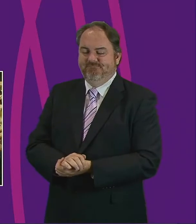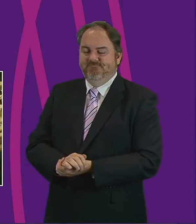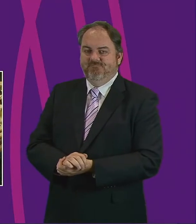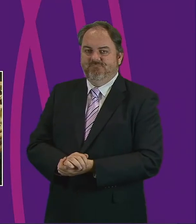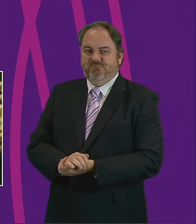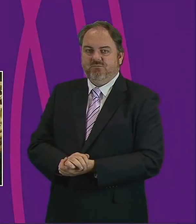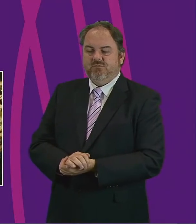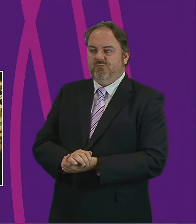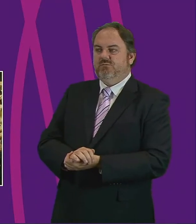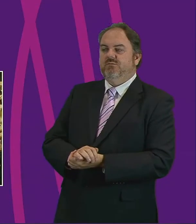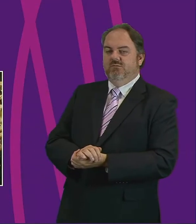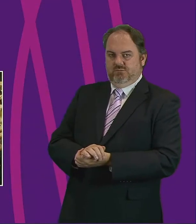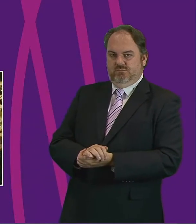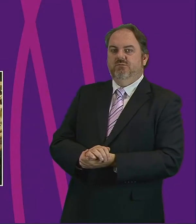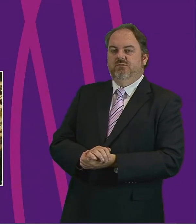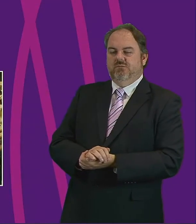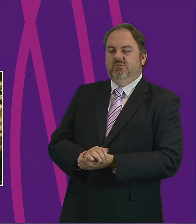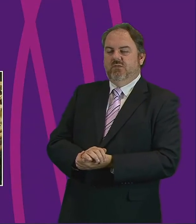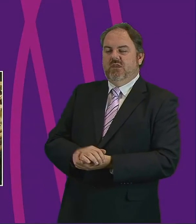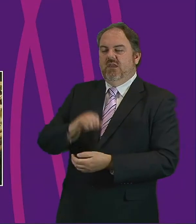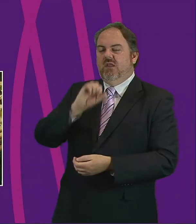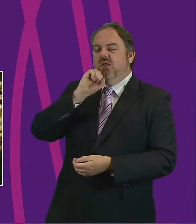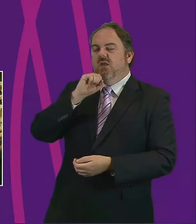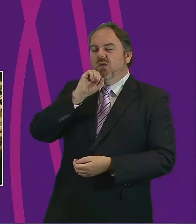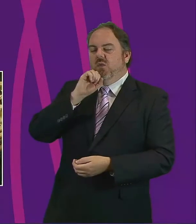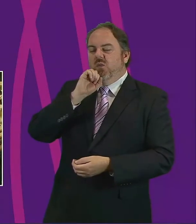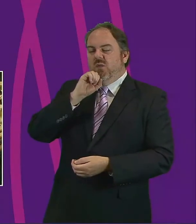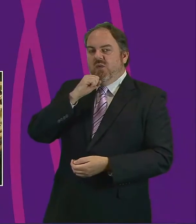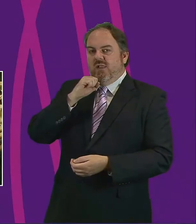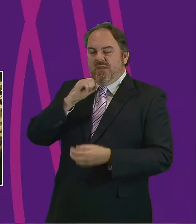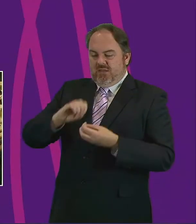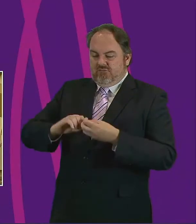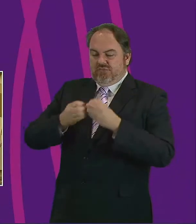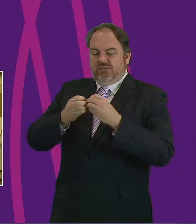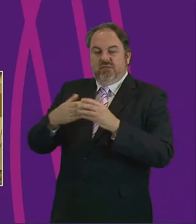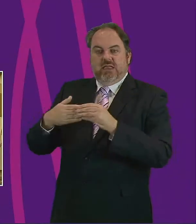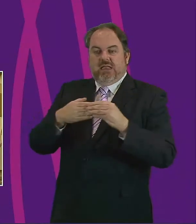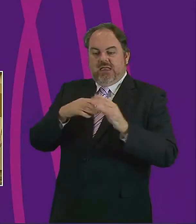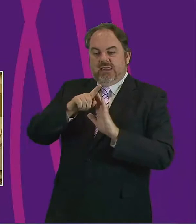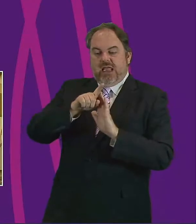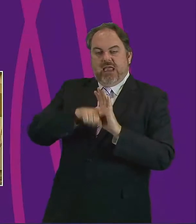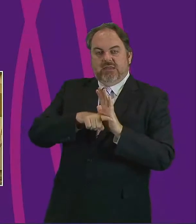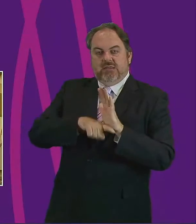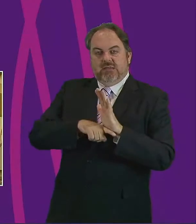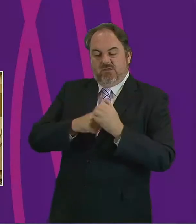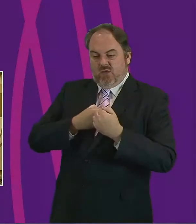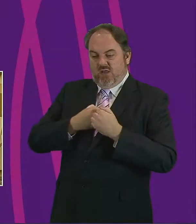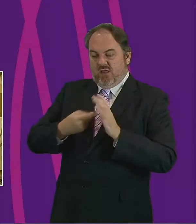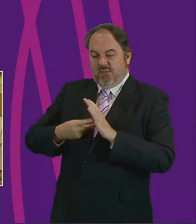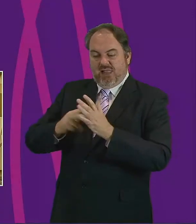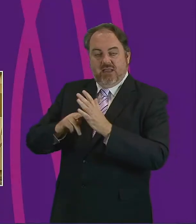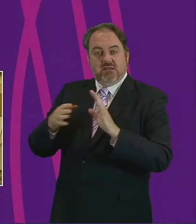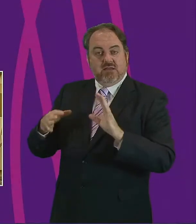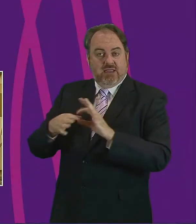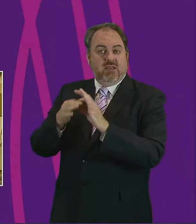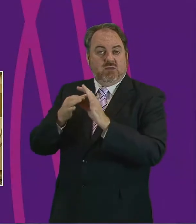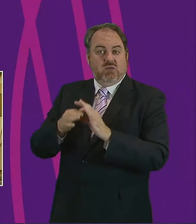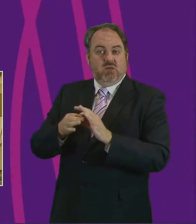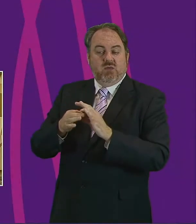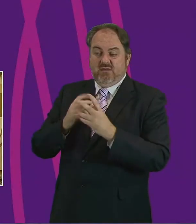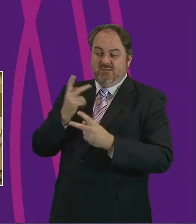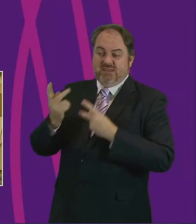will consider the issue of guidance and how that guidance develops at every stage of the route map. But can I say to Brian Whittle, as I said in